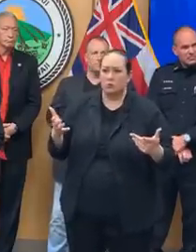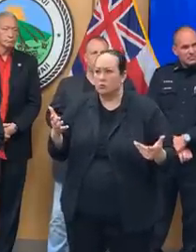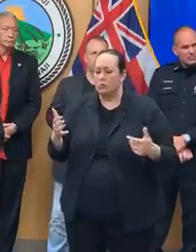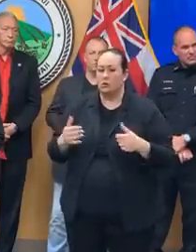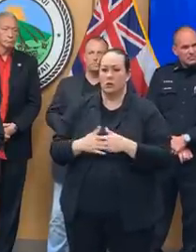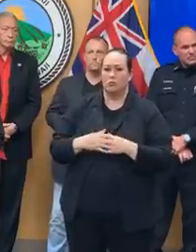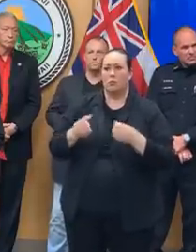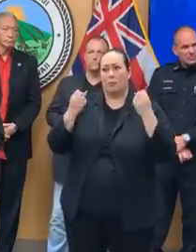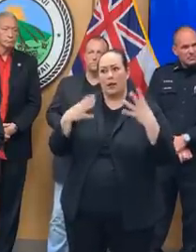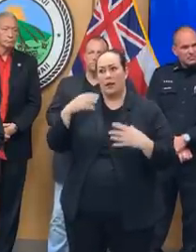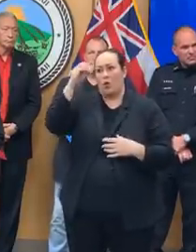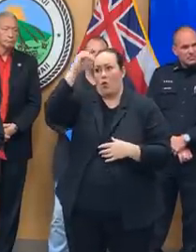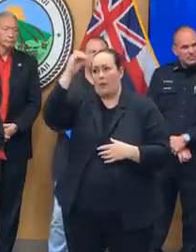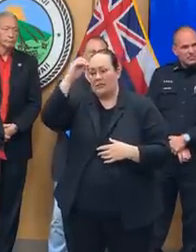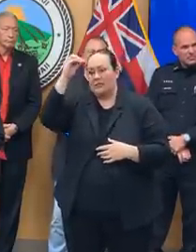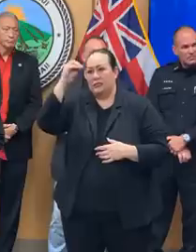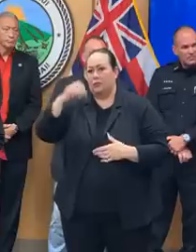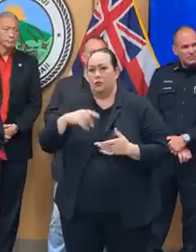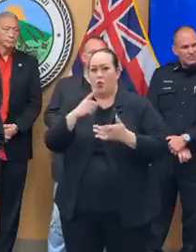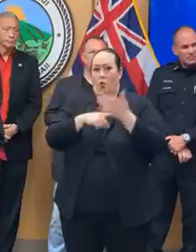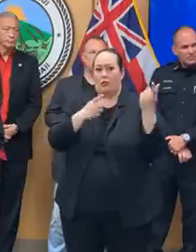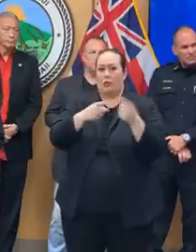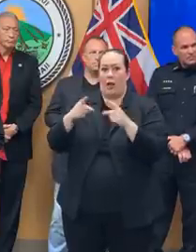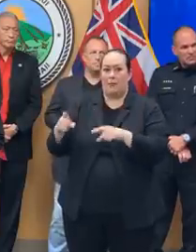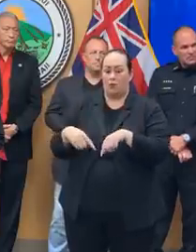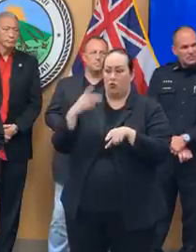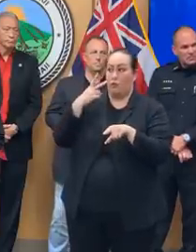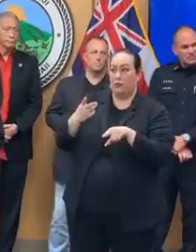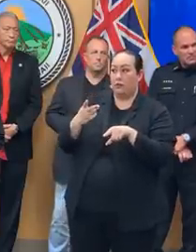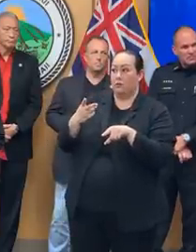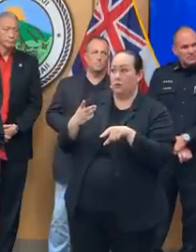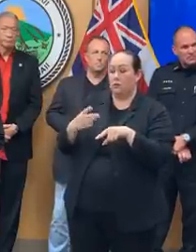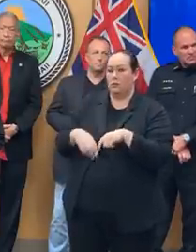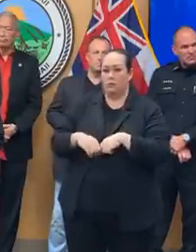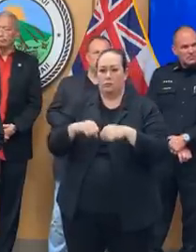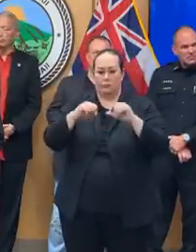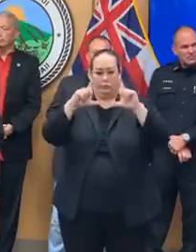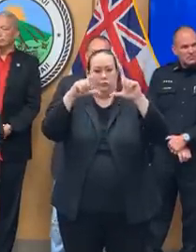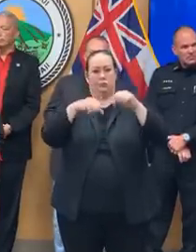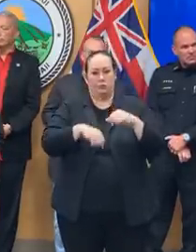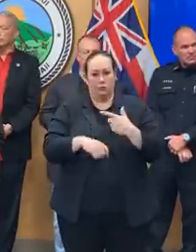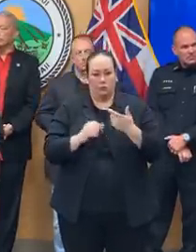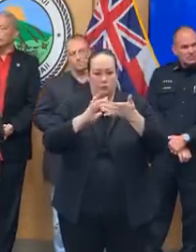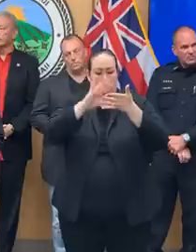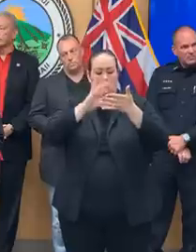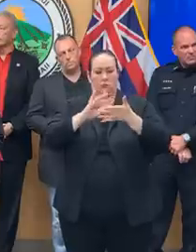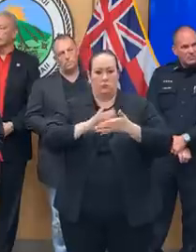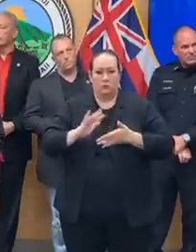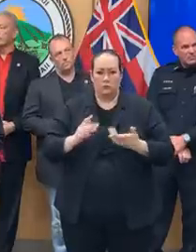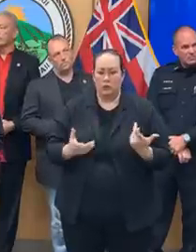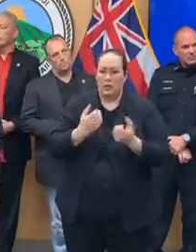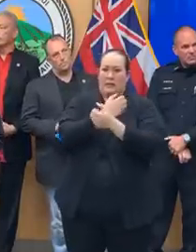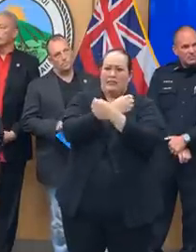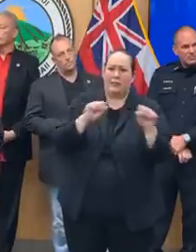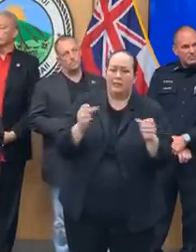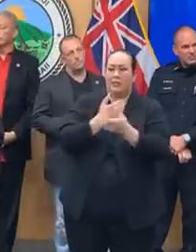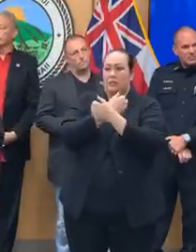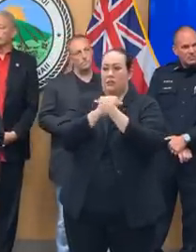of opinions being shared on social media. You've seen all that. The pace of recovery, the safety of water,